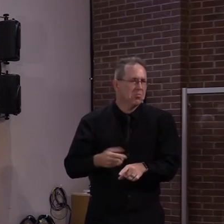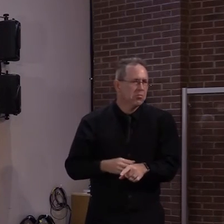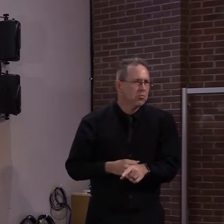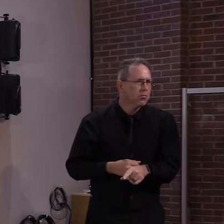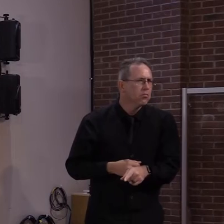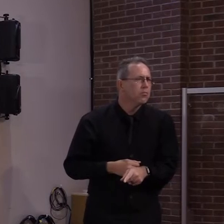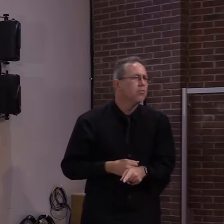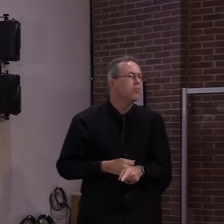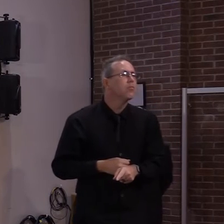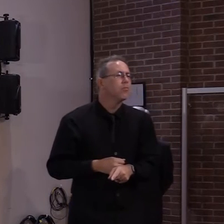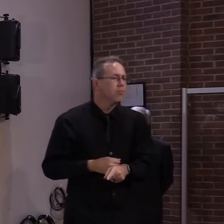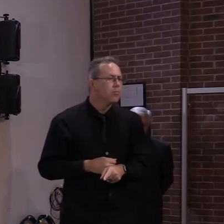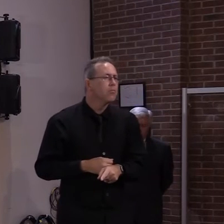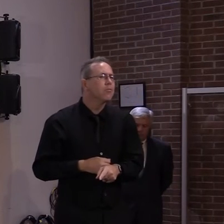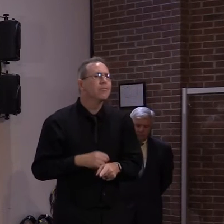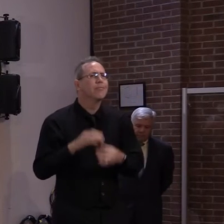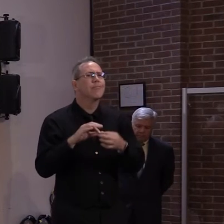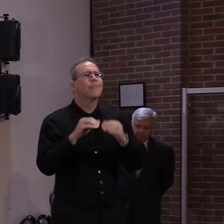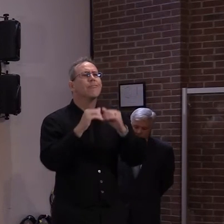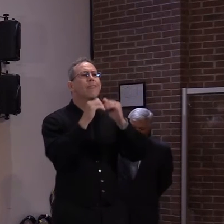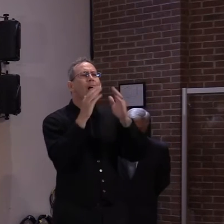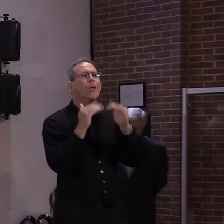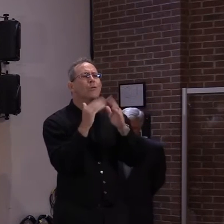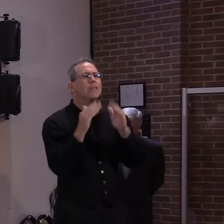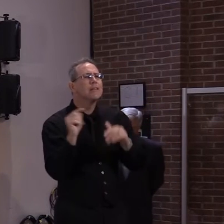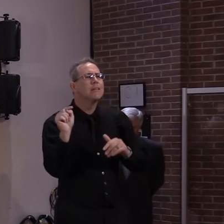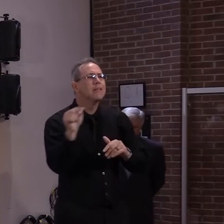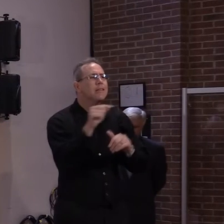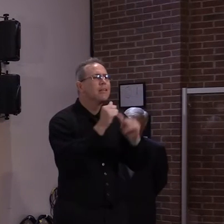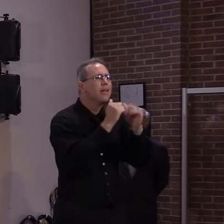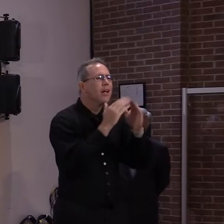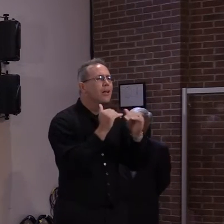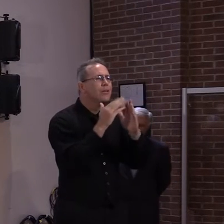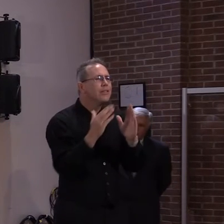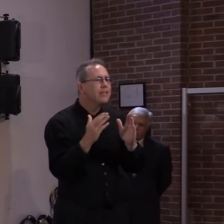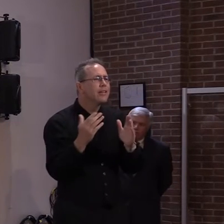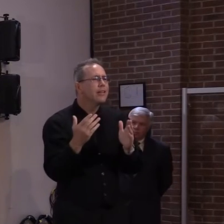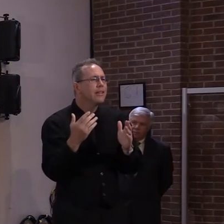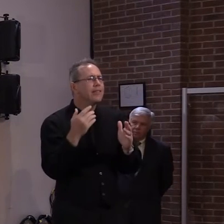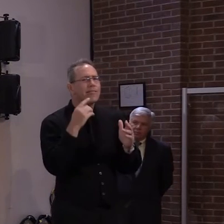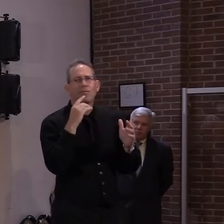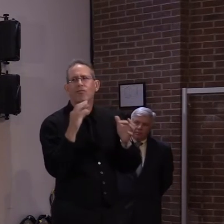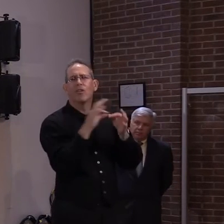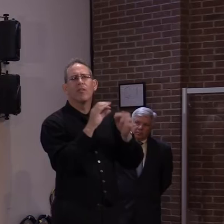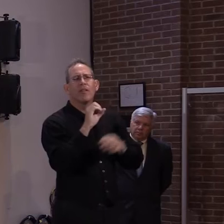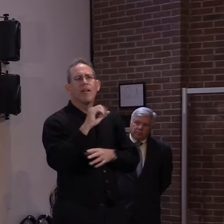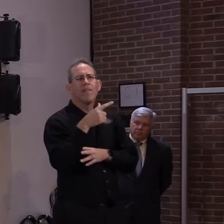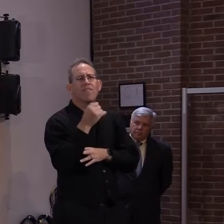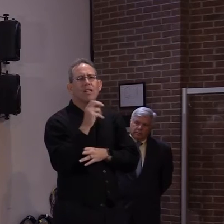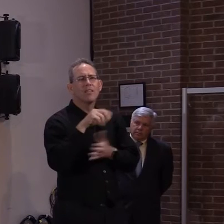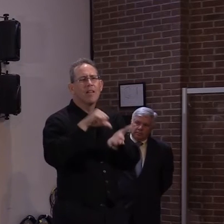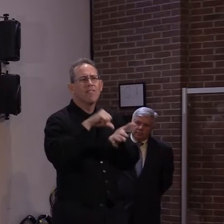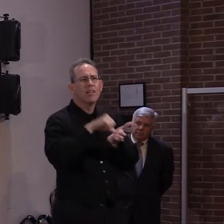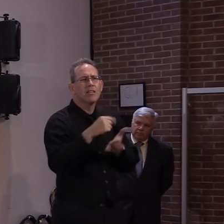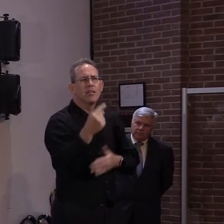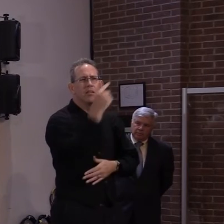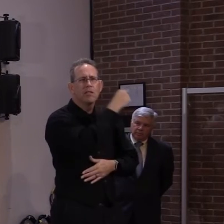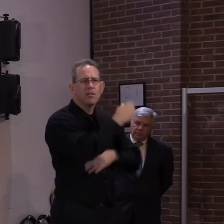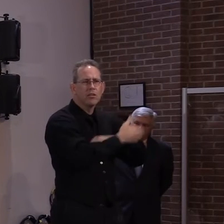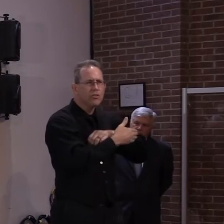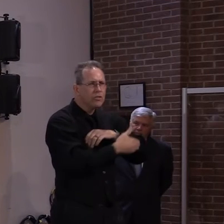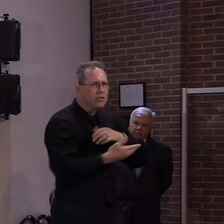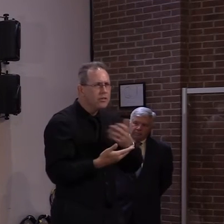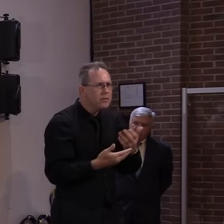very occupied with issues in Afghanistan, but have you heard anything back from your letter regarding the Canadian border?